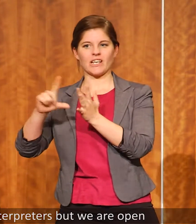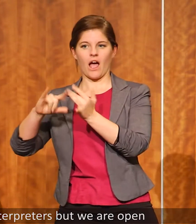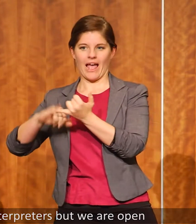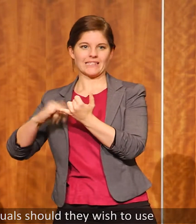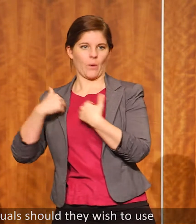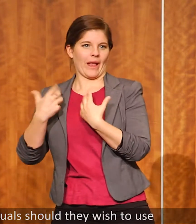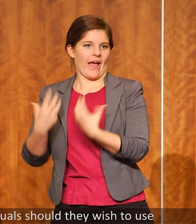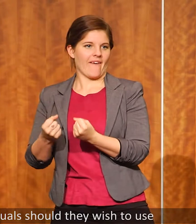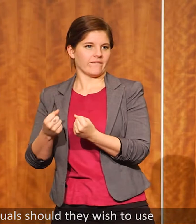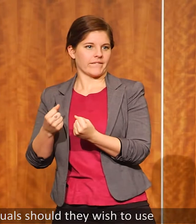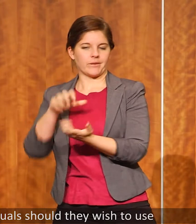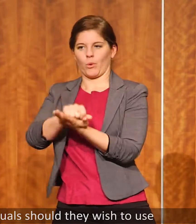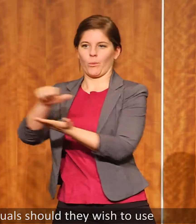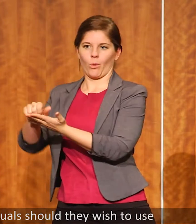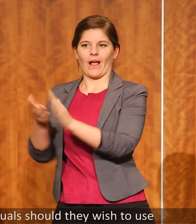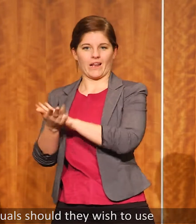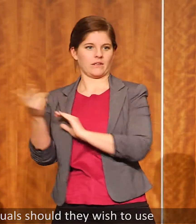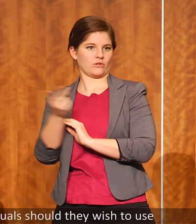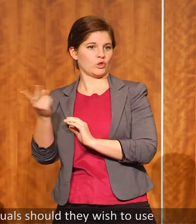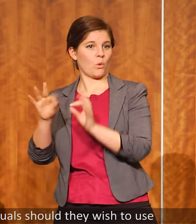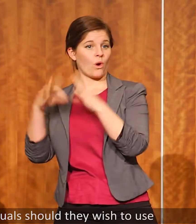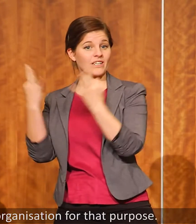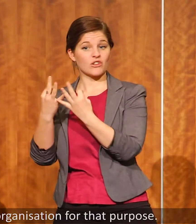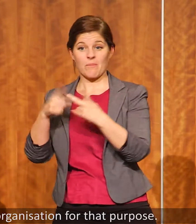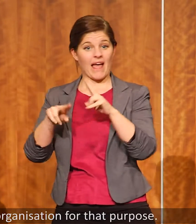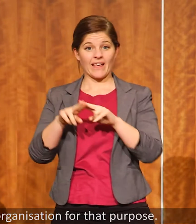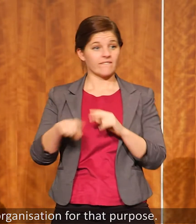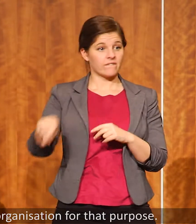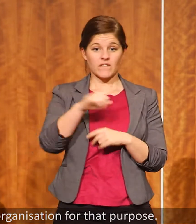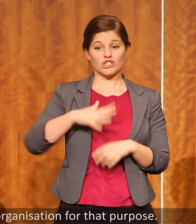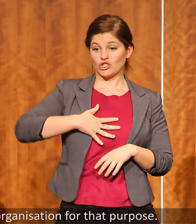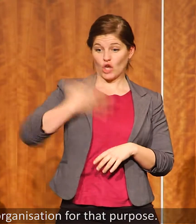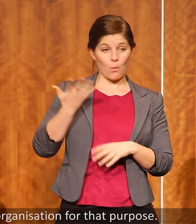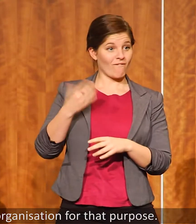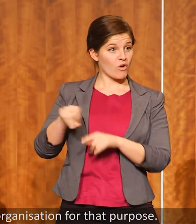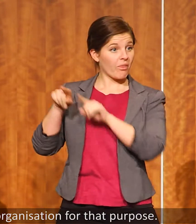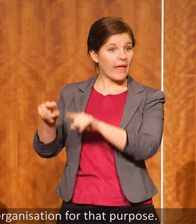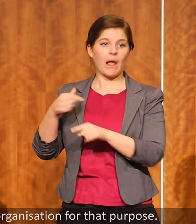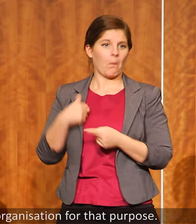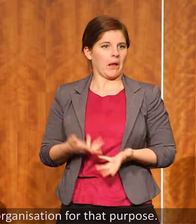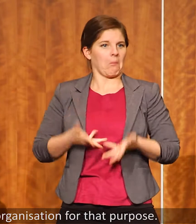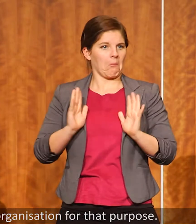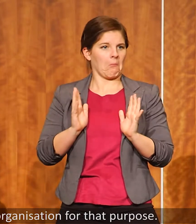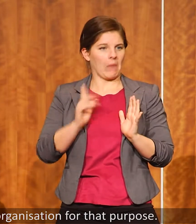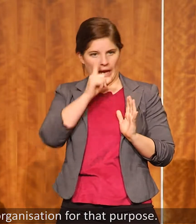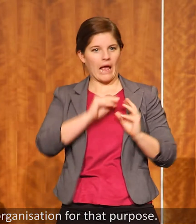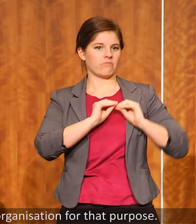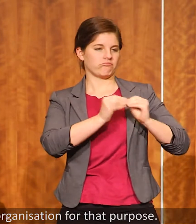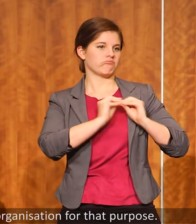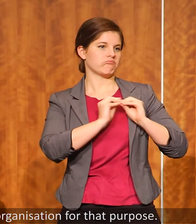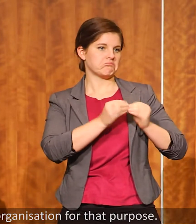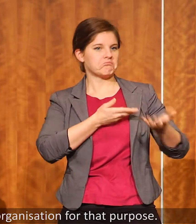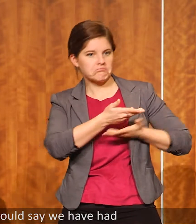but we are open to have a discussion with individuals should they wish to use another interpreter or another organisation for